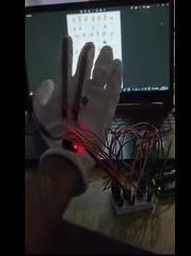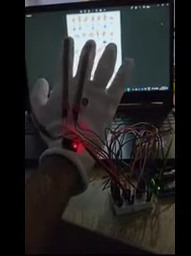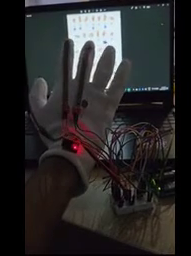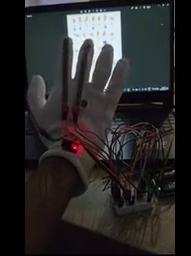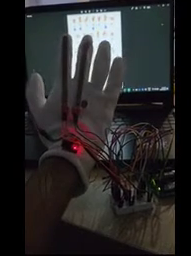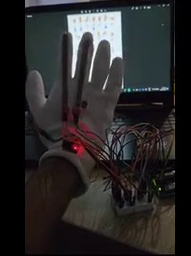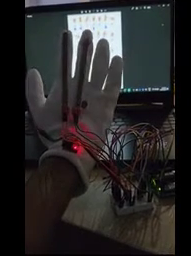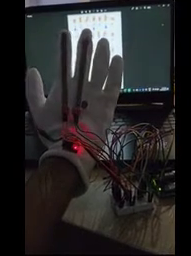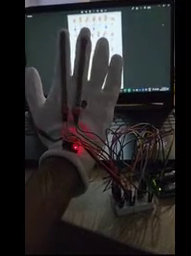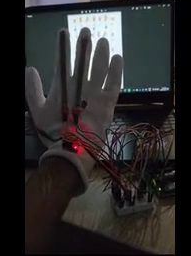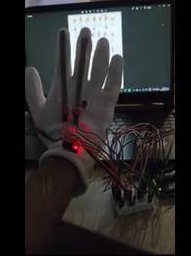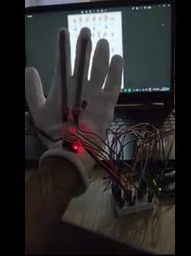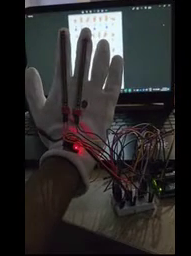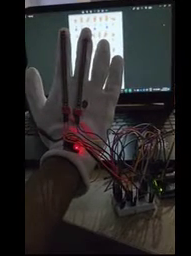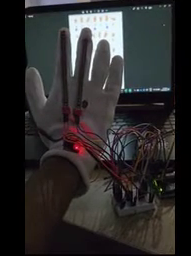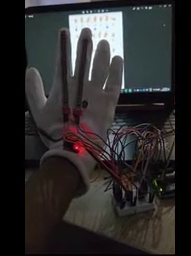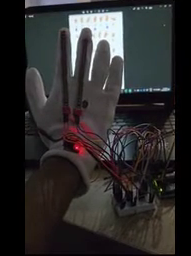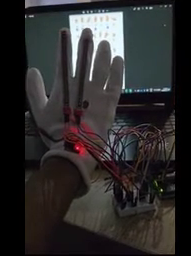So that's it for the project demonstration.